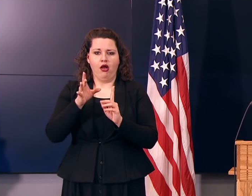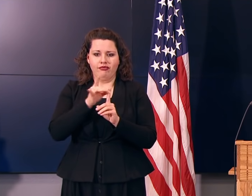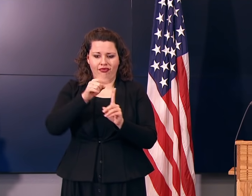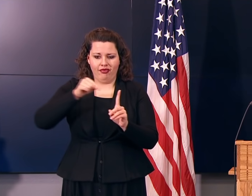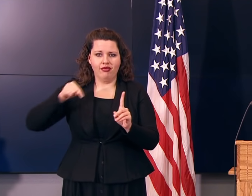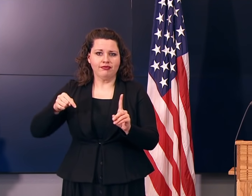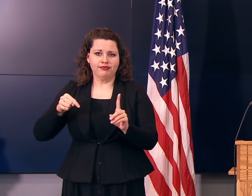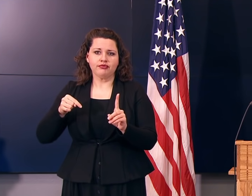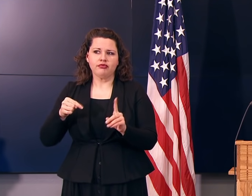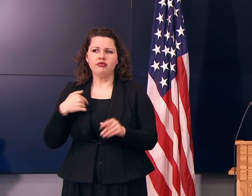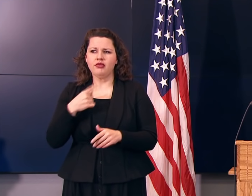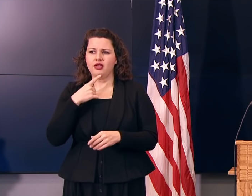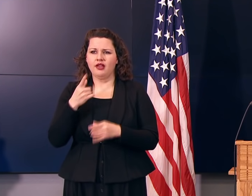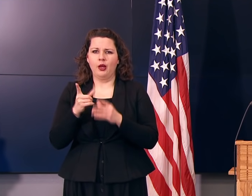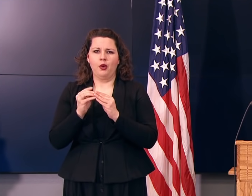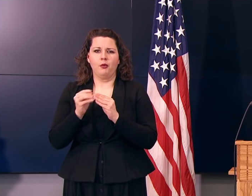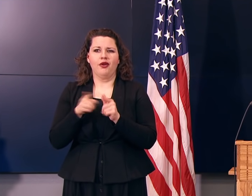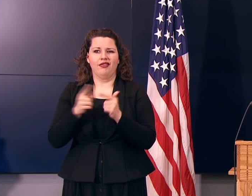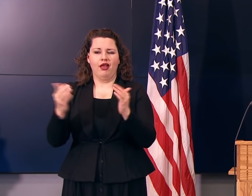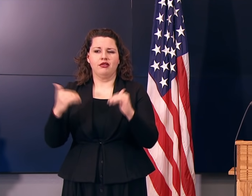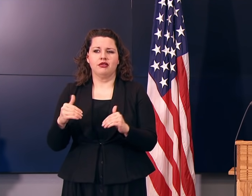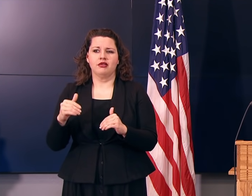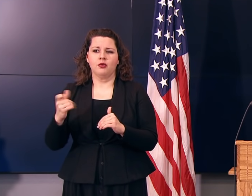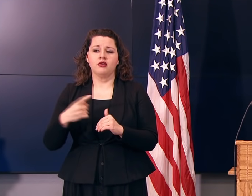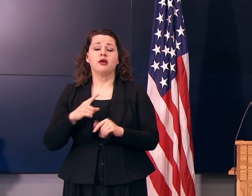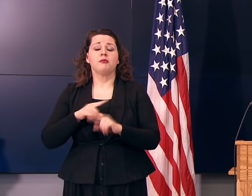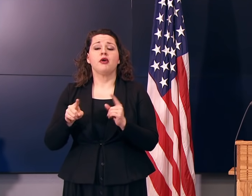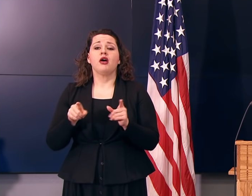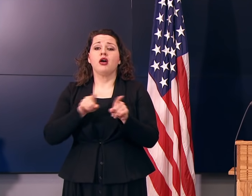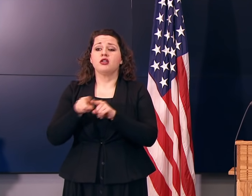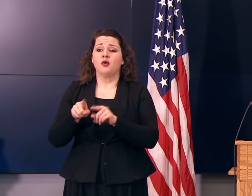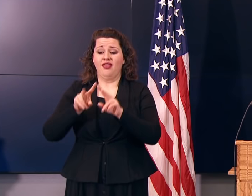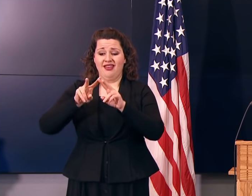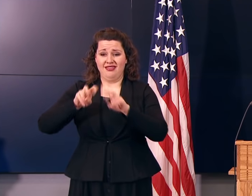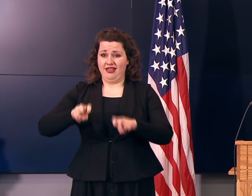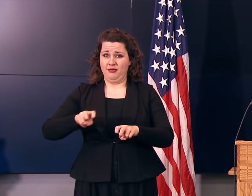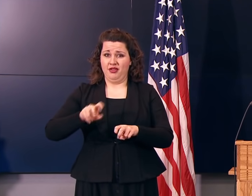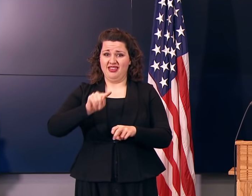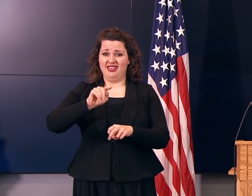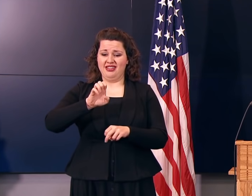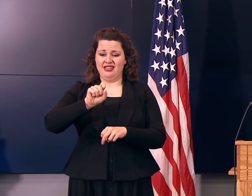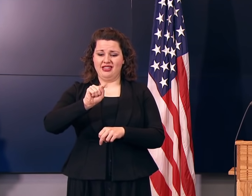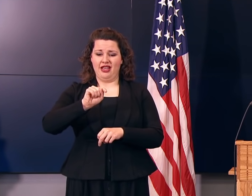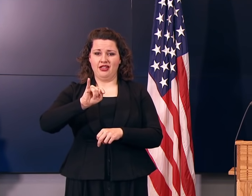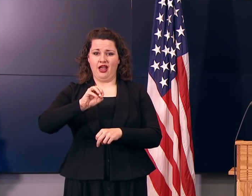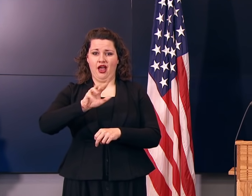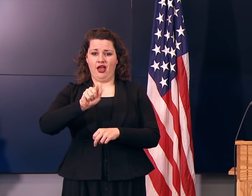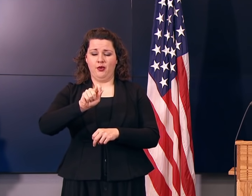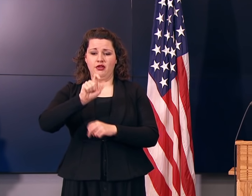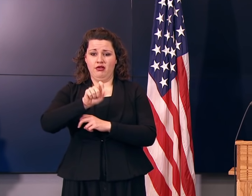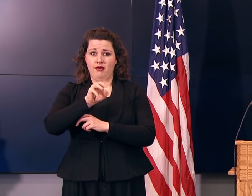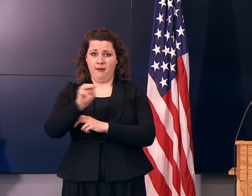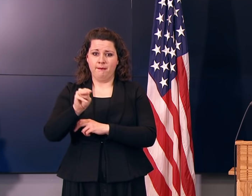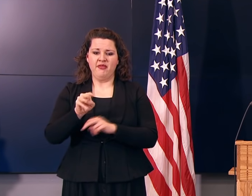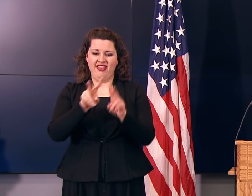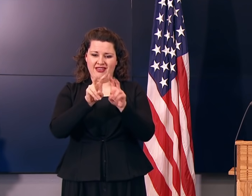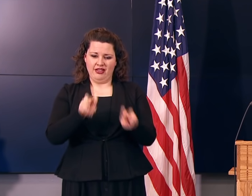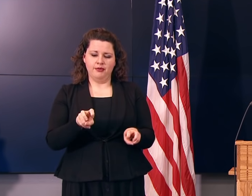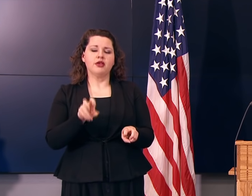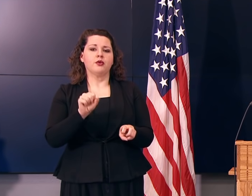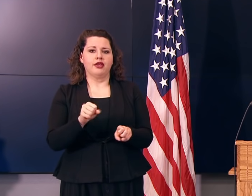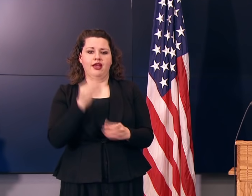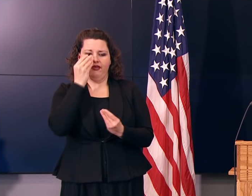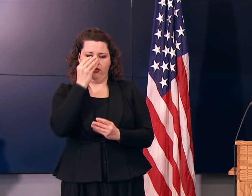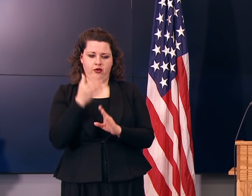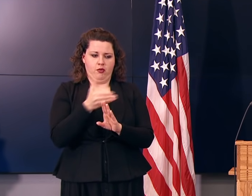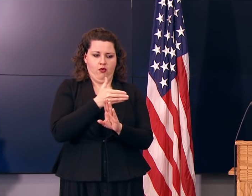say one more thing and then we'll go to the next question. But also with the assessment piece that we're doing with the Test Iowa, we're able to get a lot of the information on the front